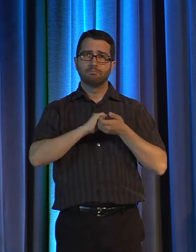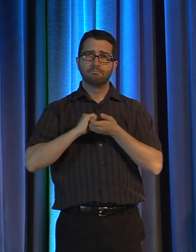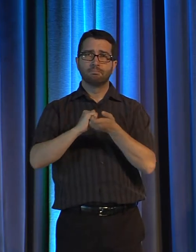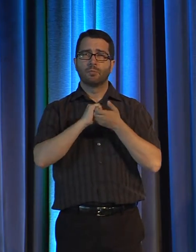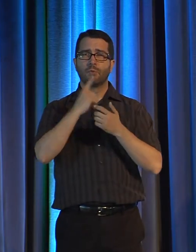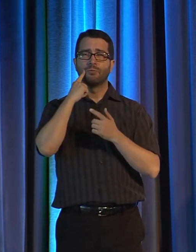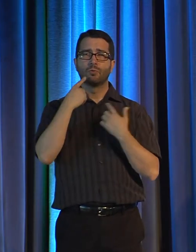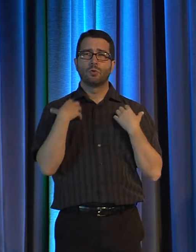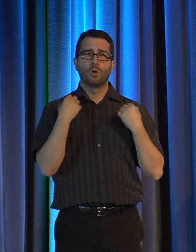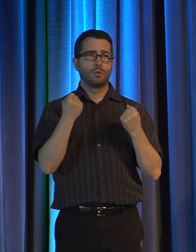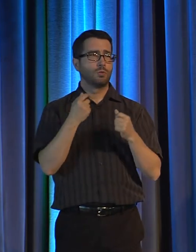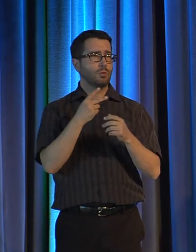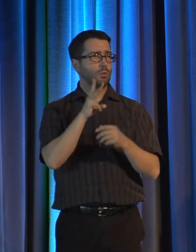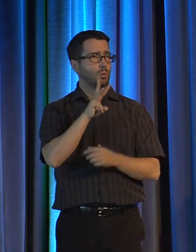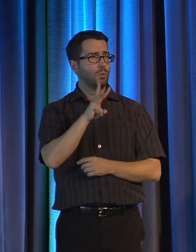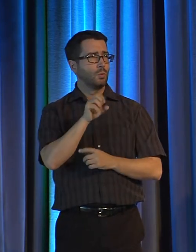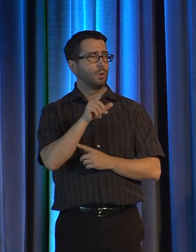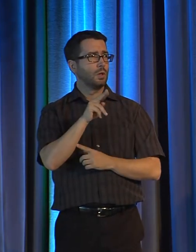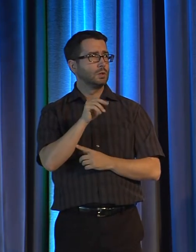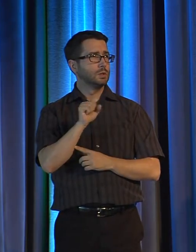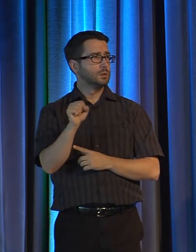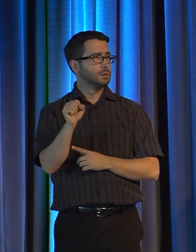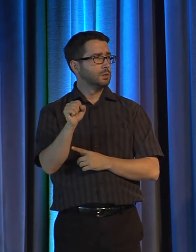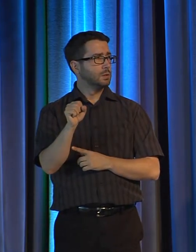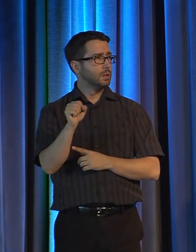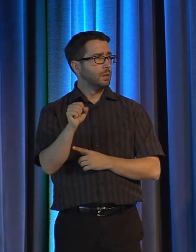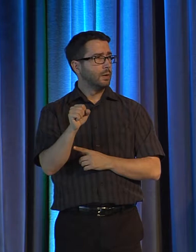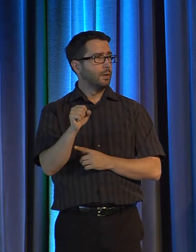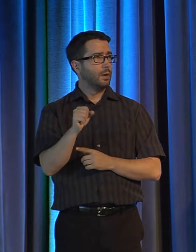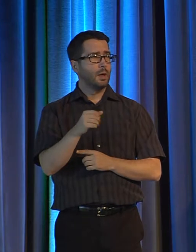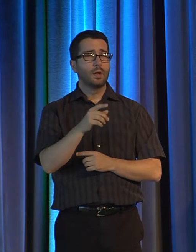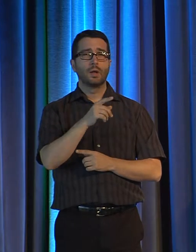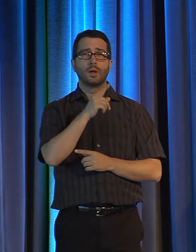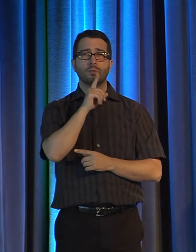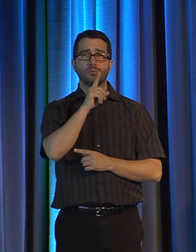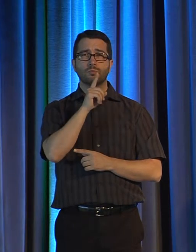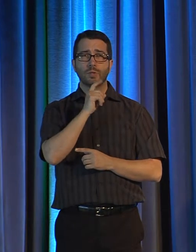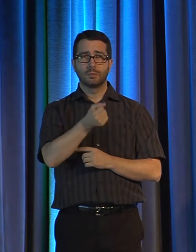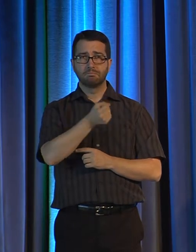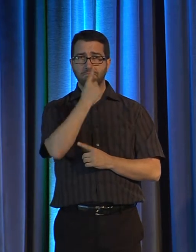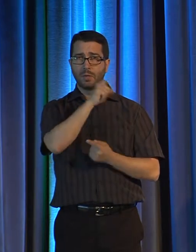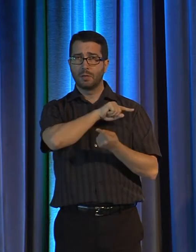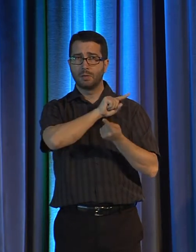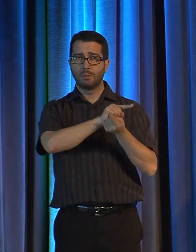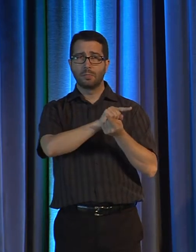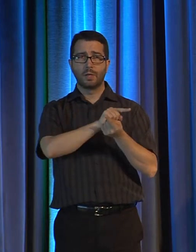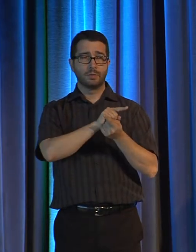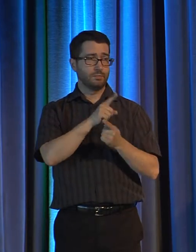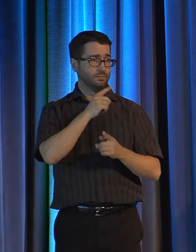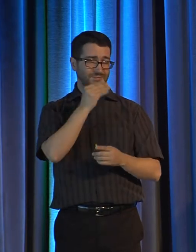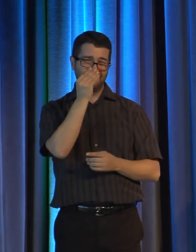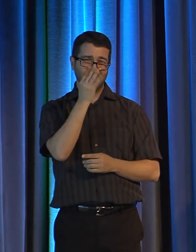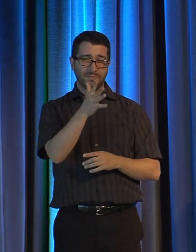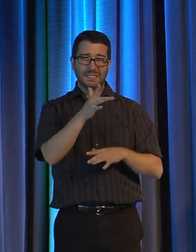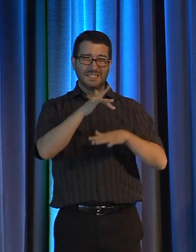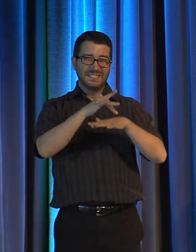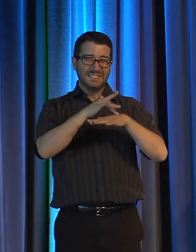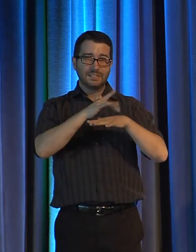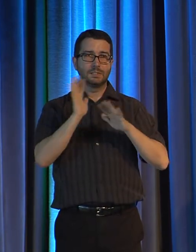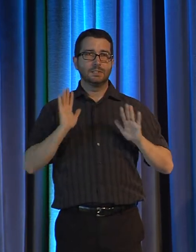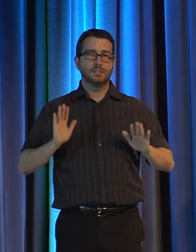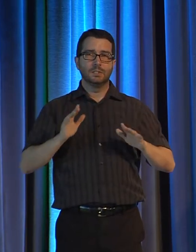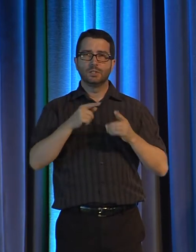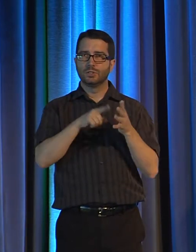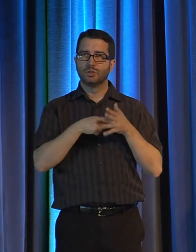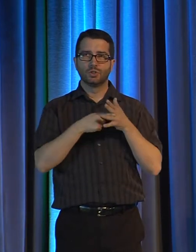wellness. But I have to say, and I've met with a number of the community health boards, this is just a start. I think we can do better